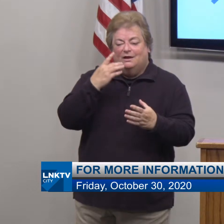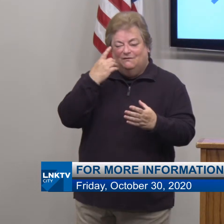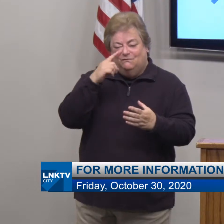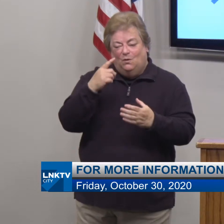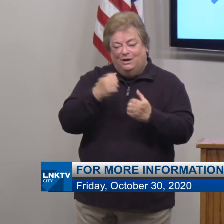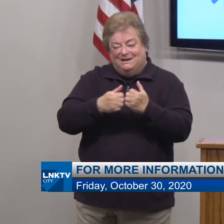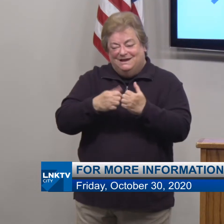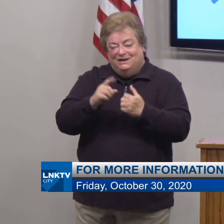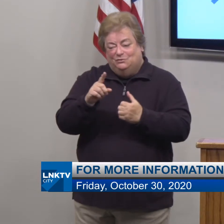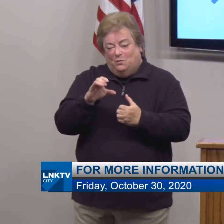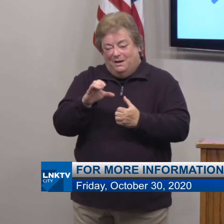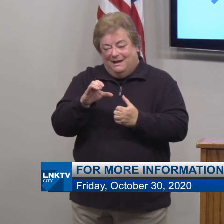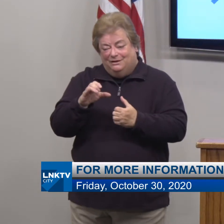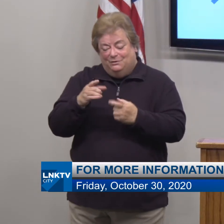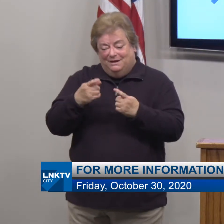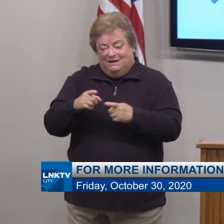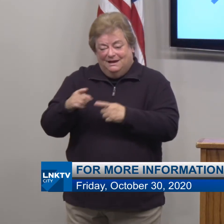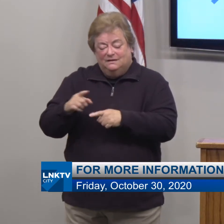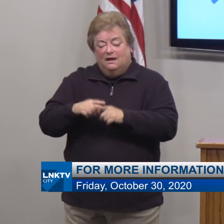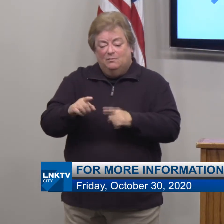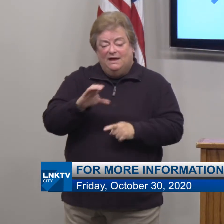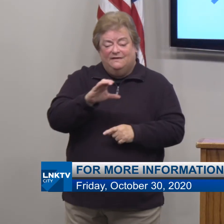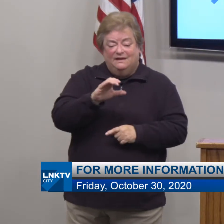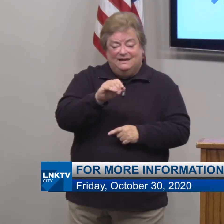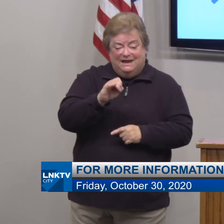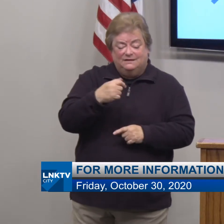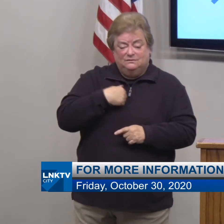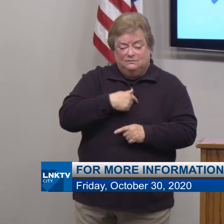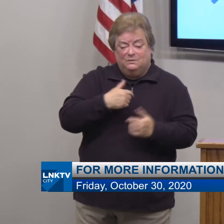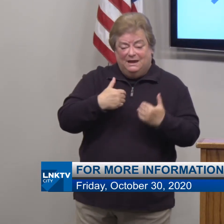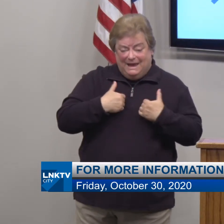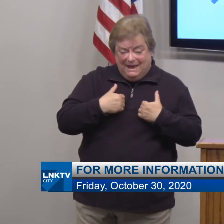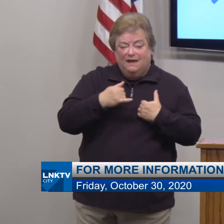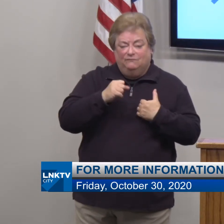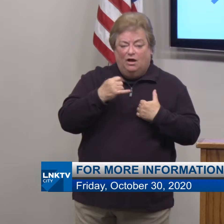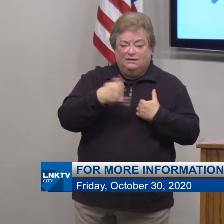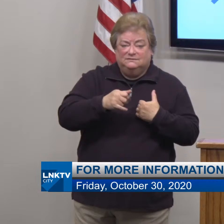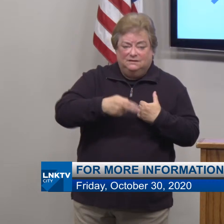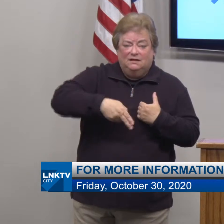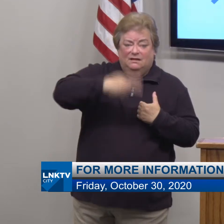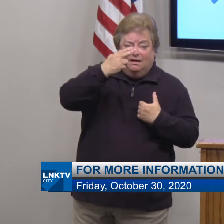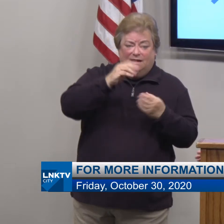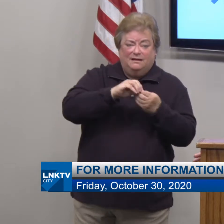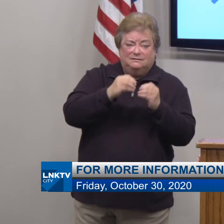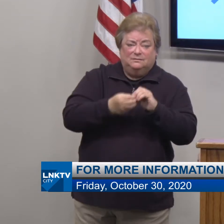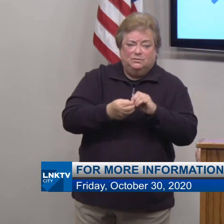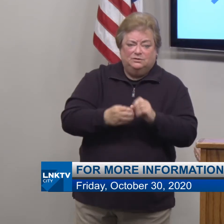but the cases we do have, our number is very great.